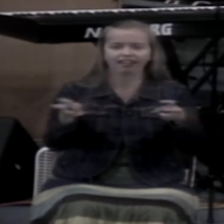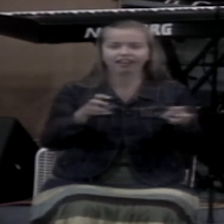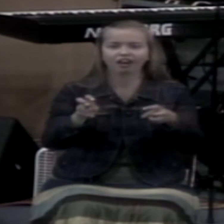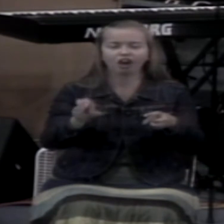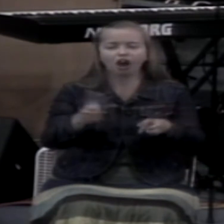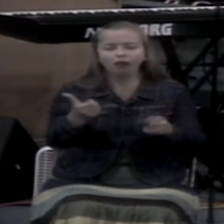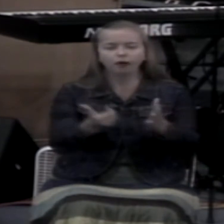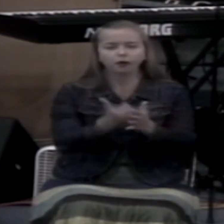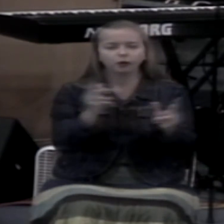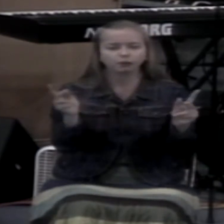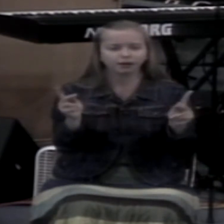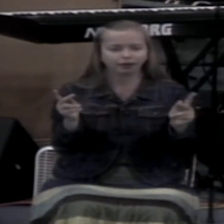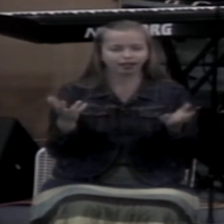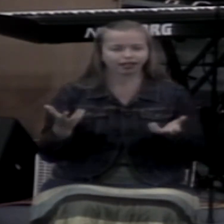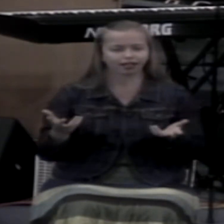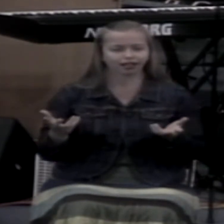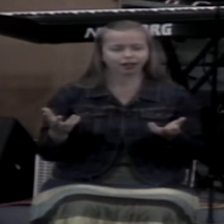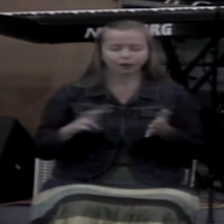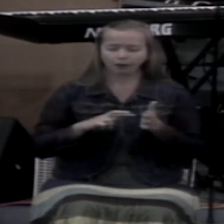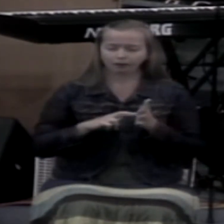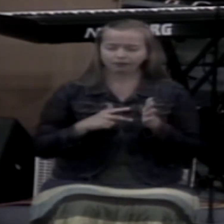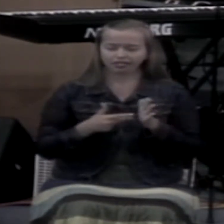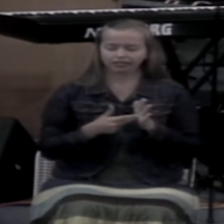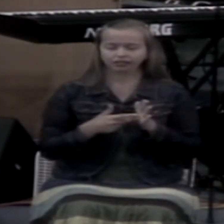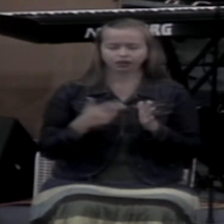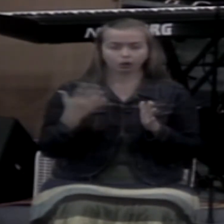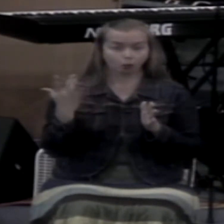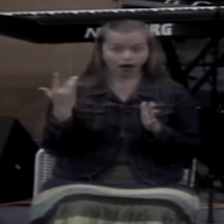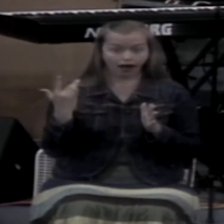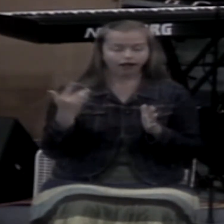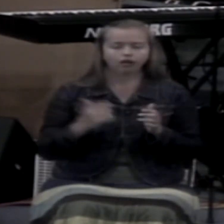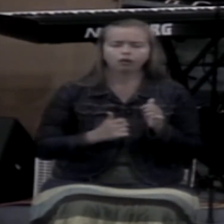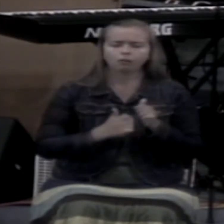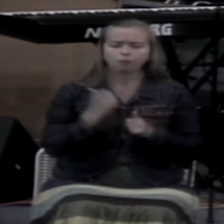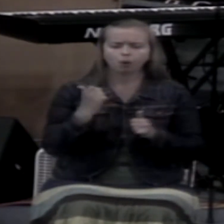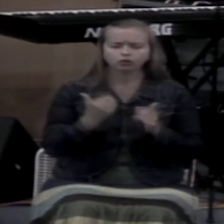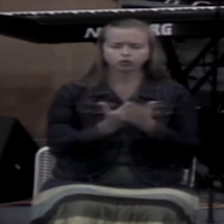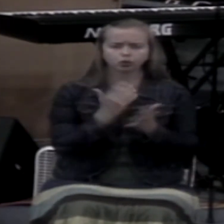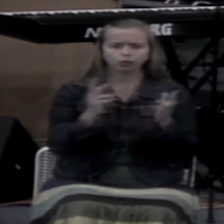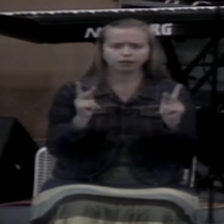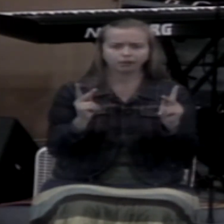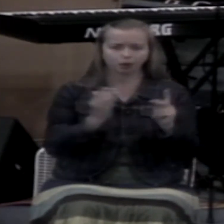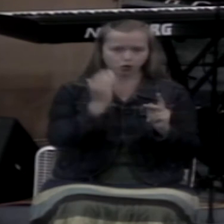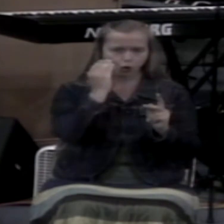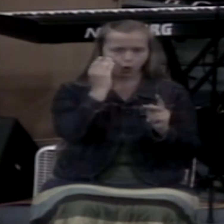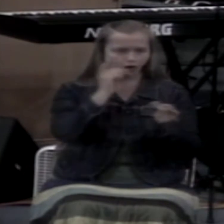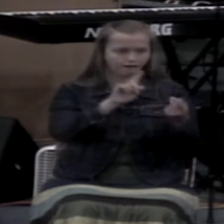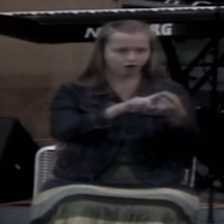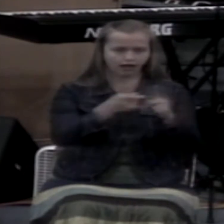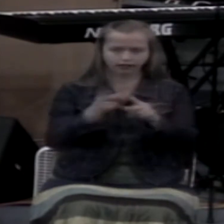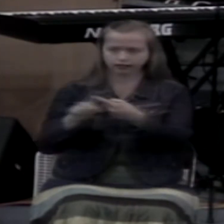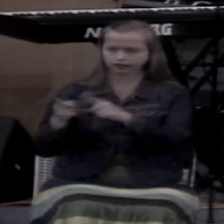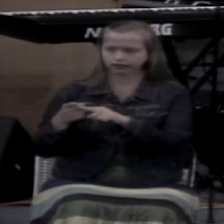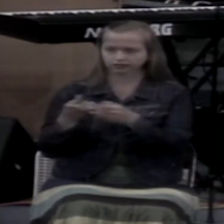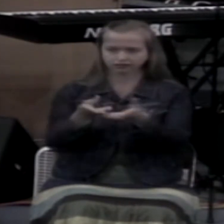saved. And we know. I think one of the greatest tragedies of spiritual growth, if I can